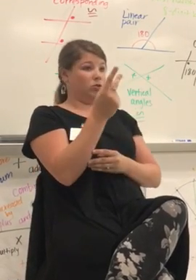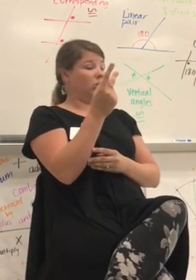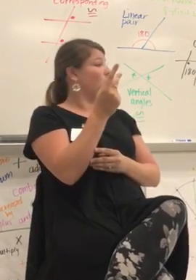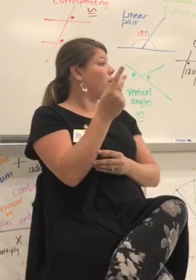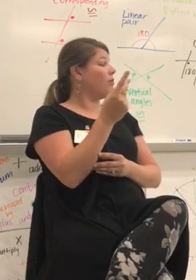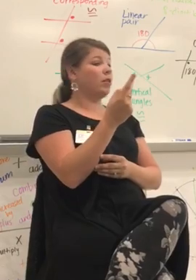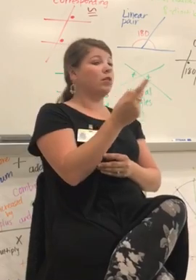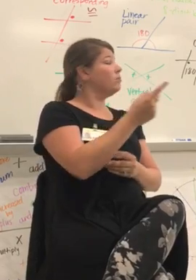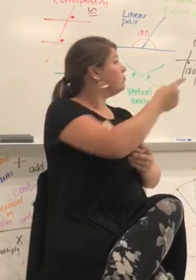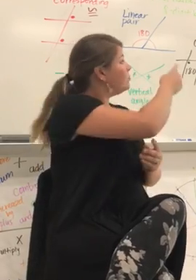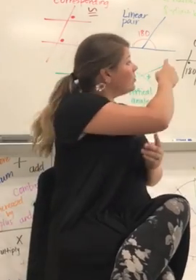did I highlight?